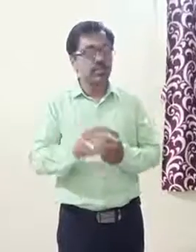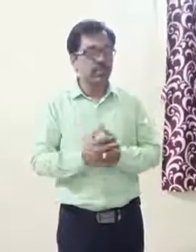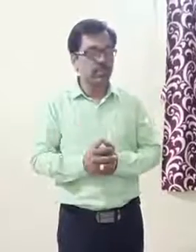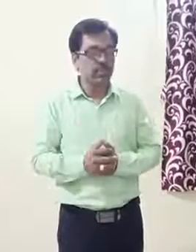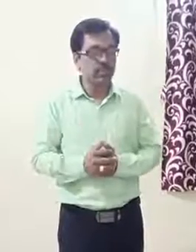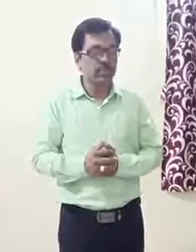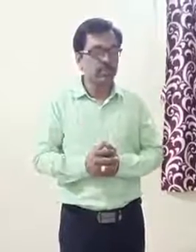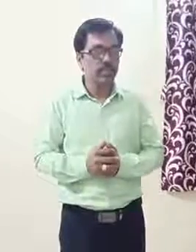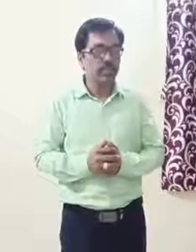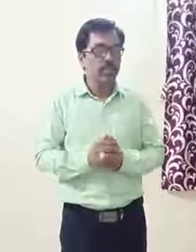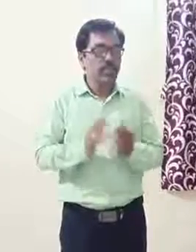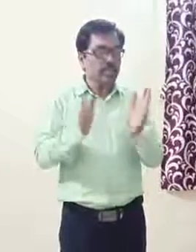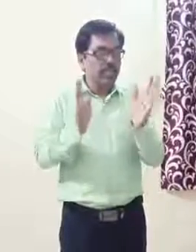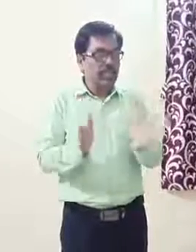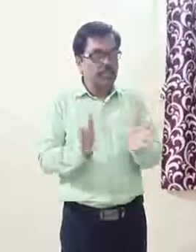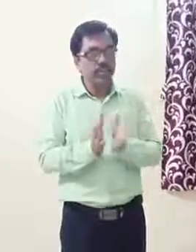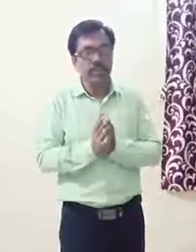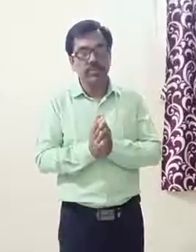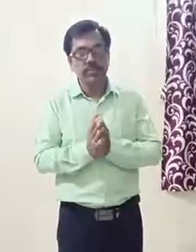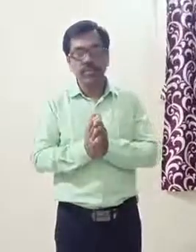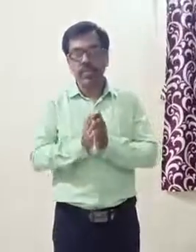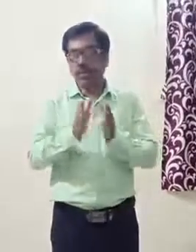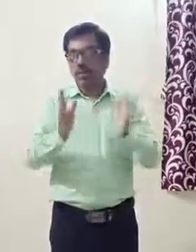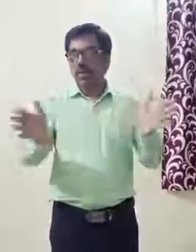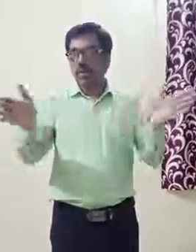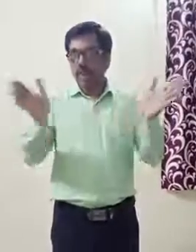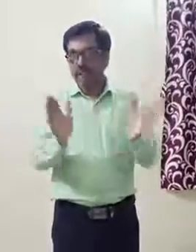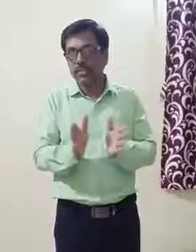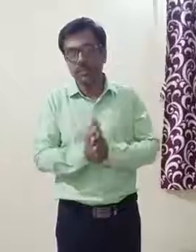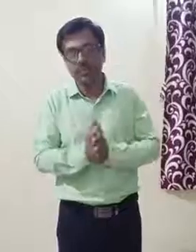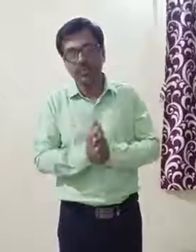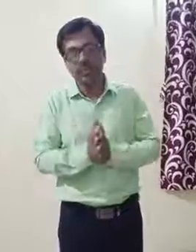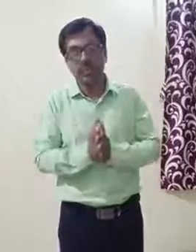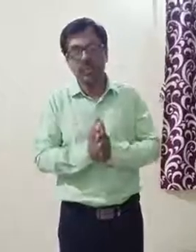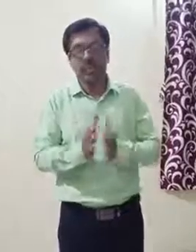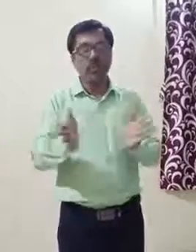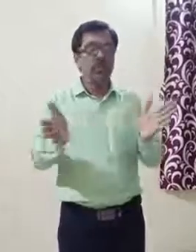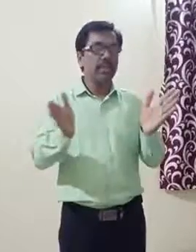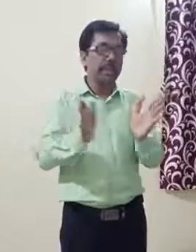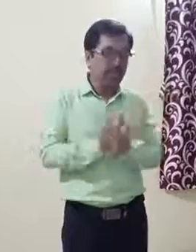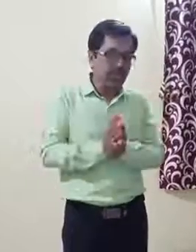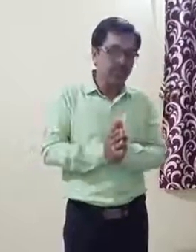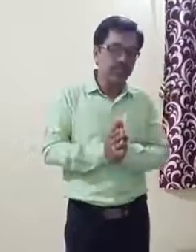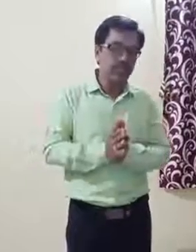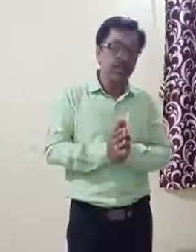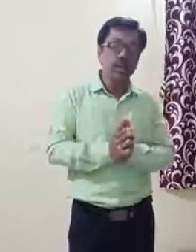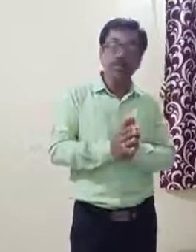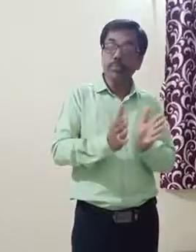Revolution. So in this way, there all the practices, there all the activities prepared